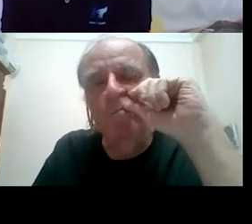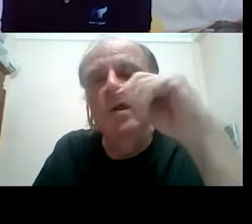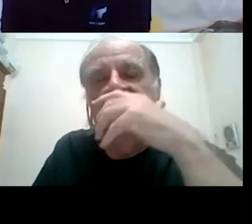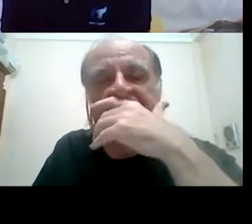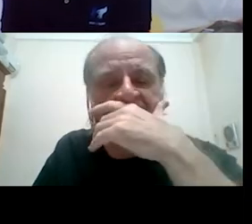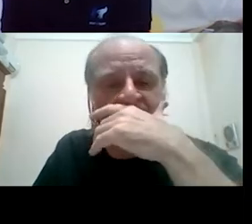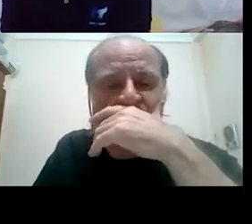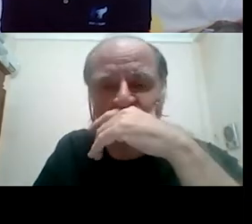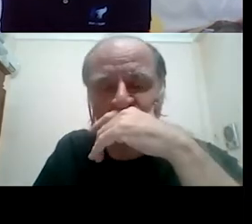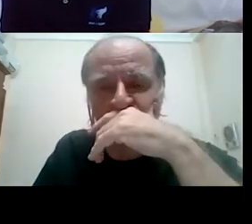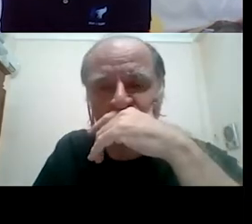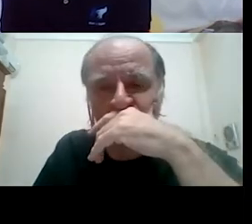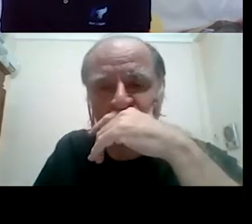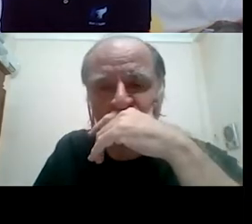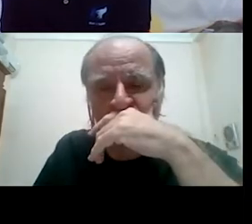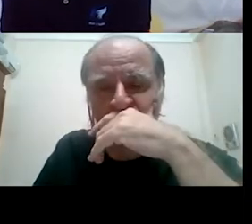Okay.